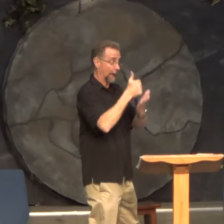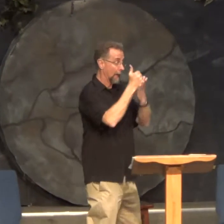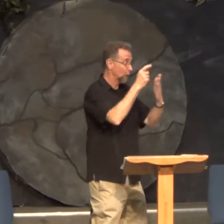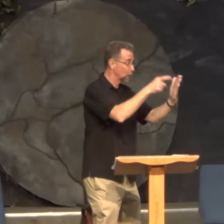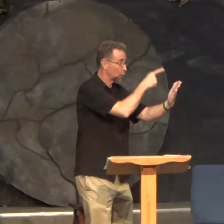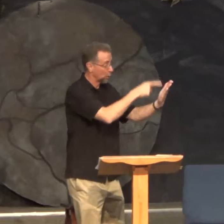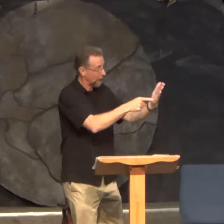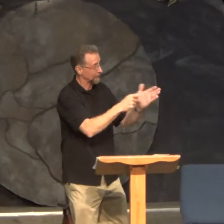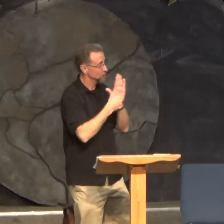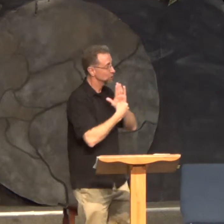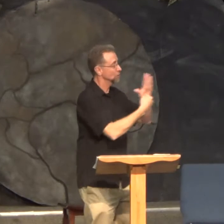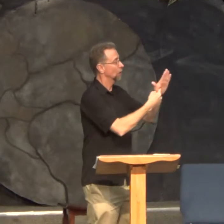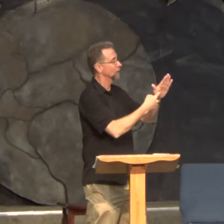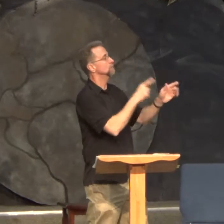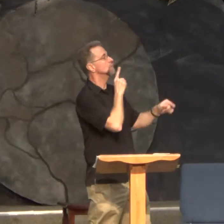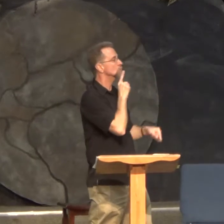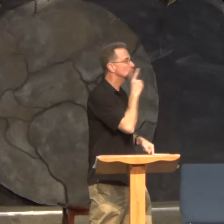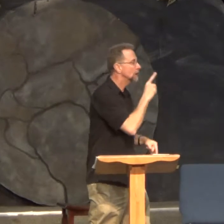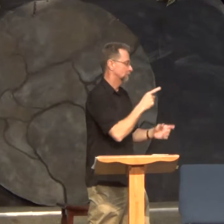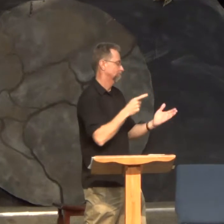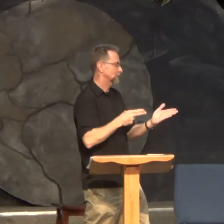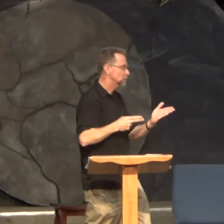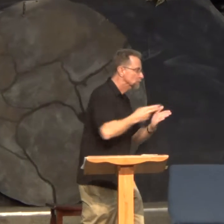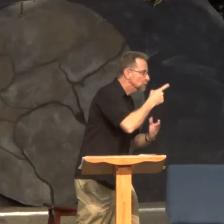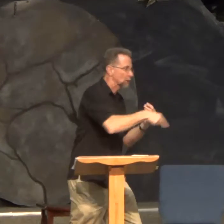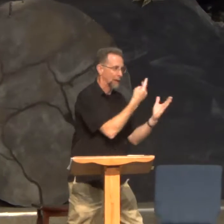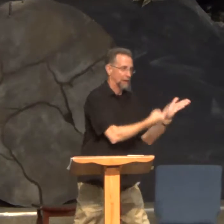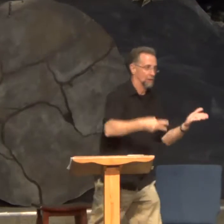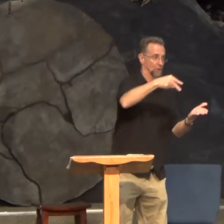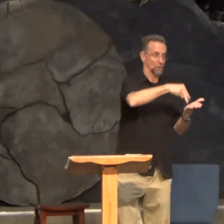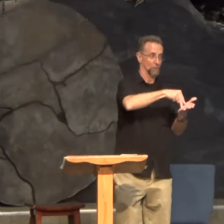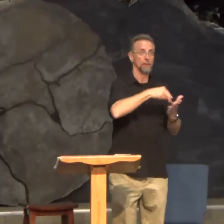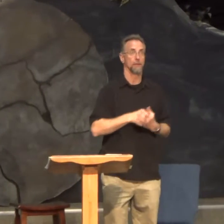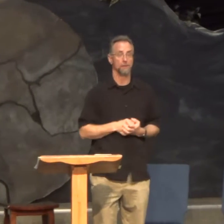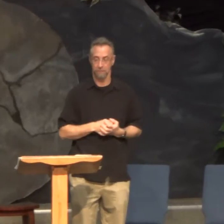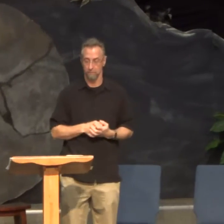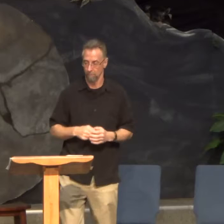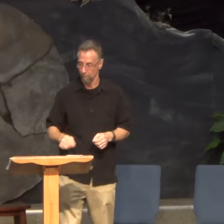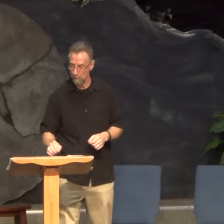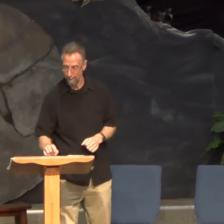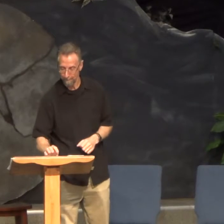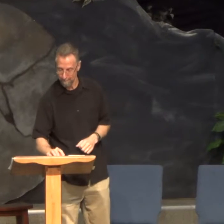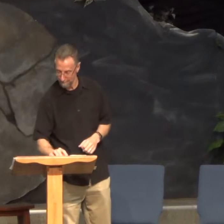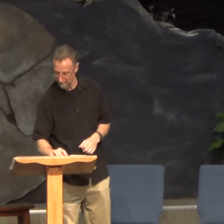see here, and he is correcting them about the reality and the truth of the resurrection.